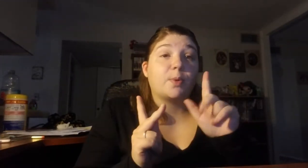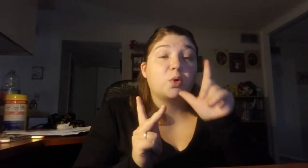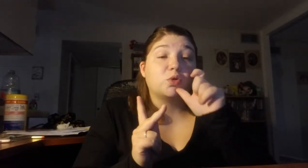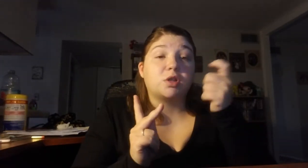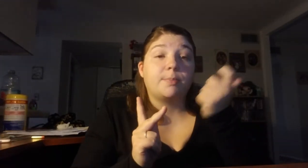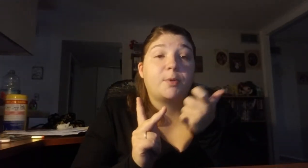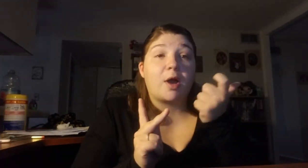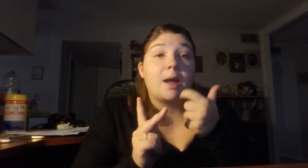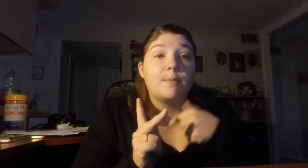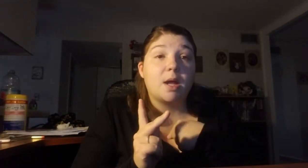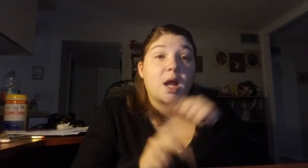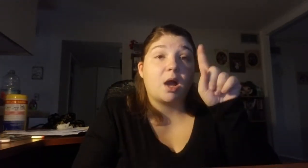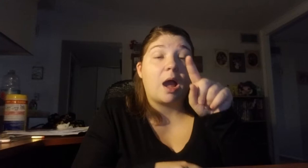who subscribed me. I have